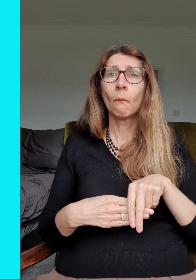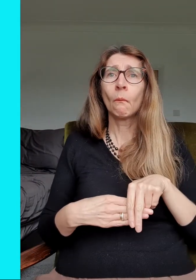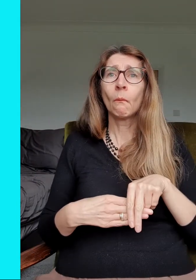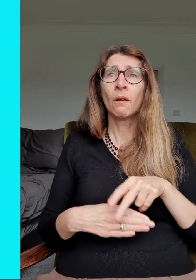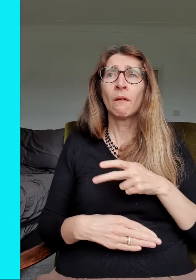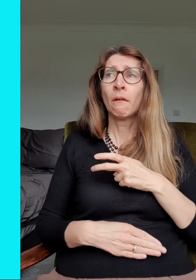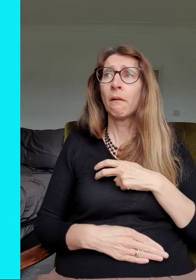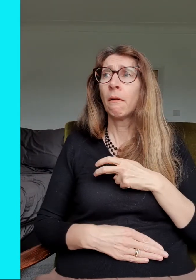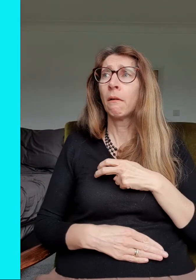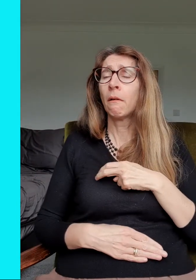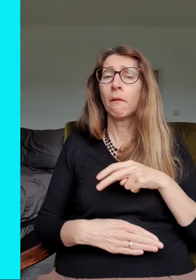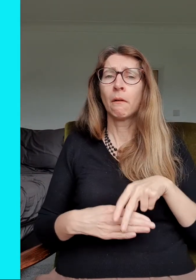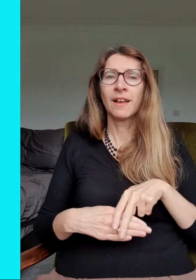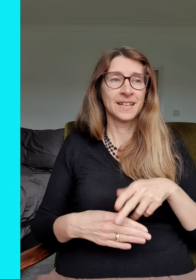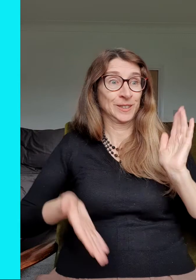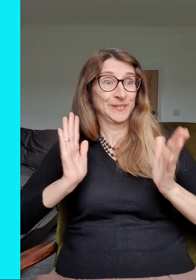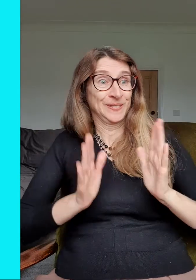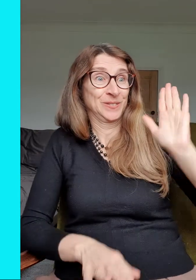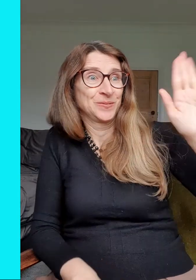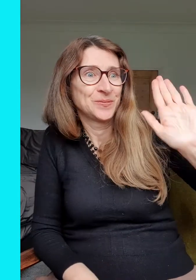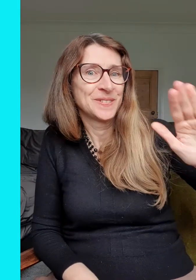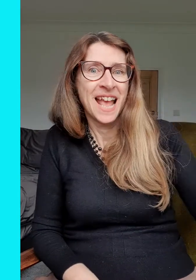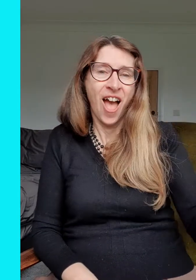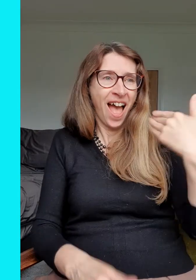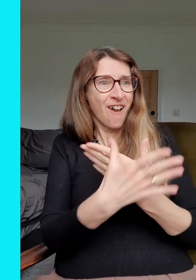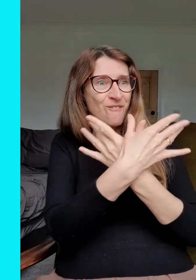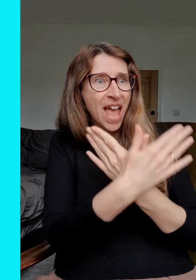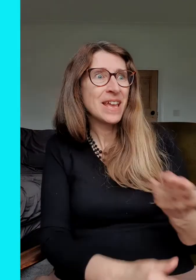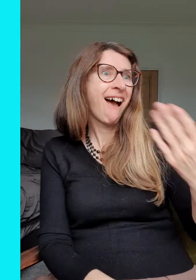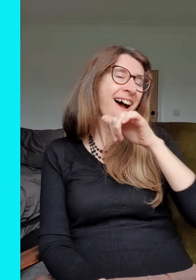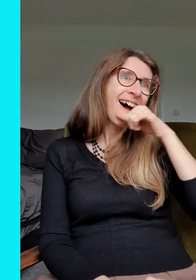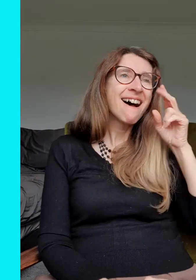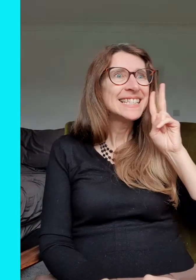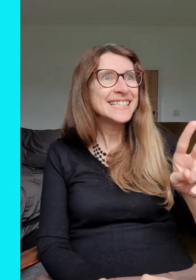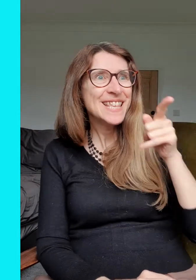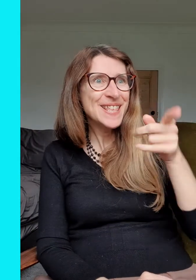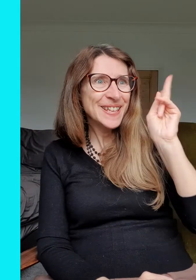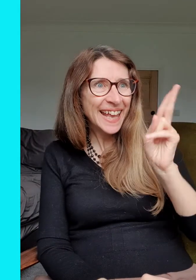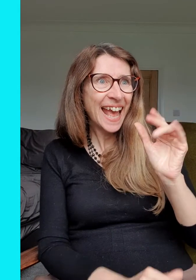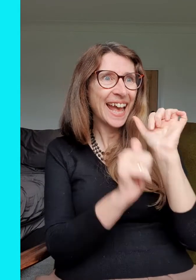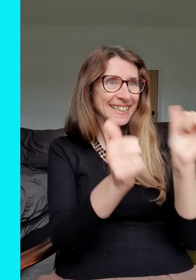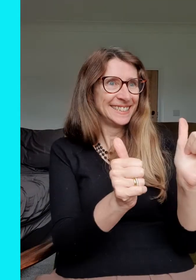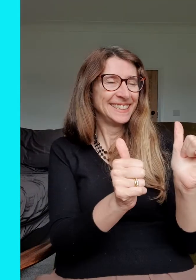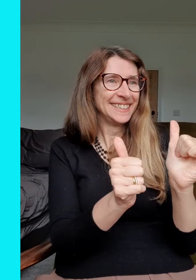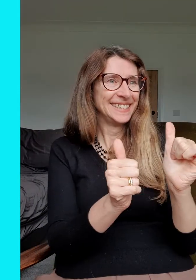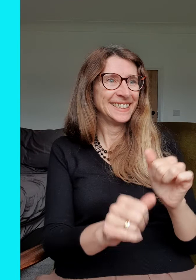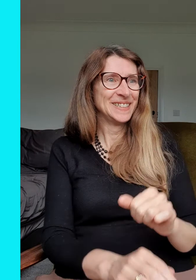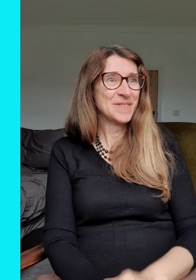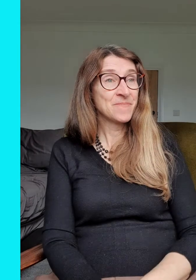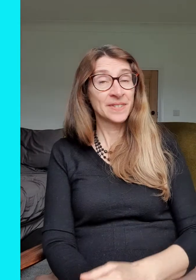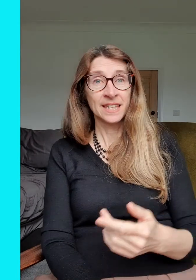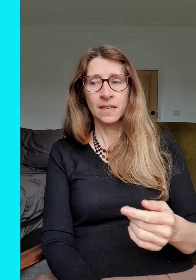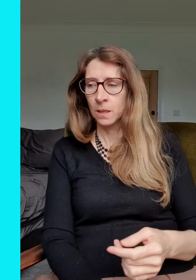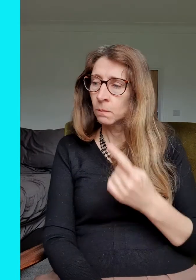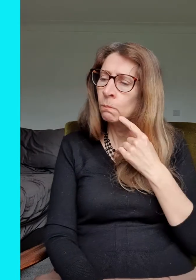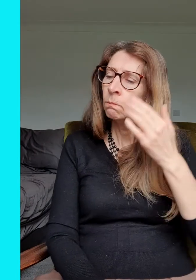looking very nervous. He ran over to her. "Fatima, great to see you," said Jojo.